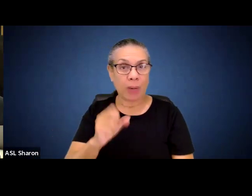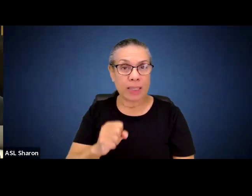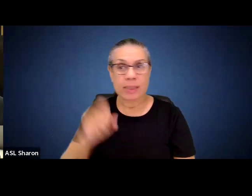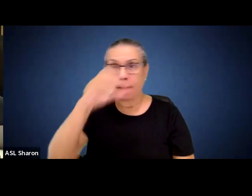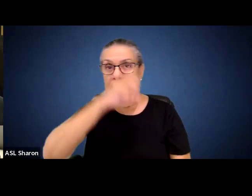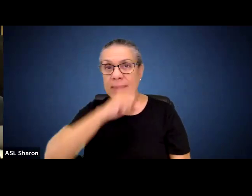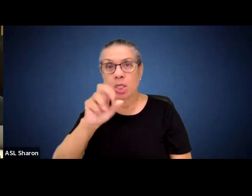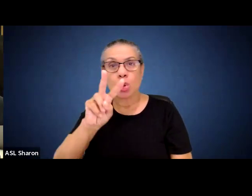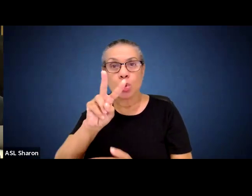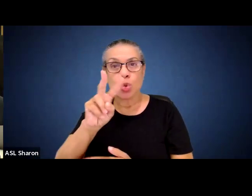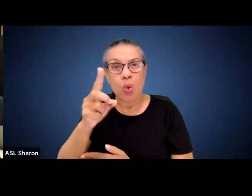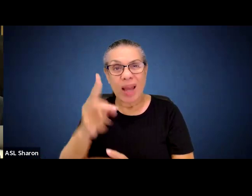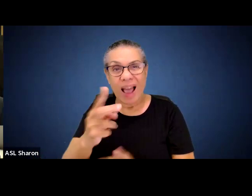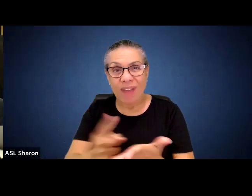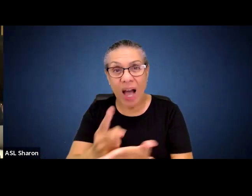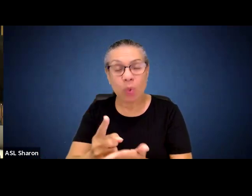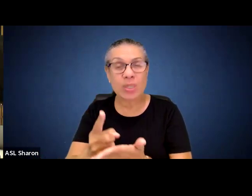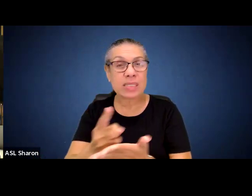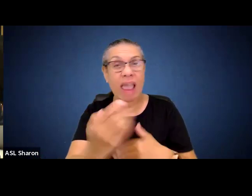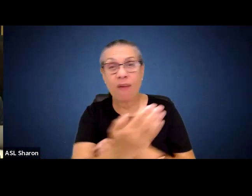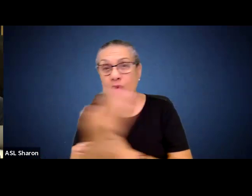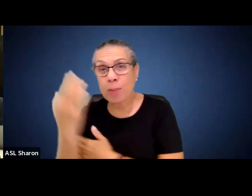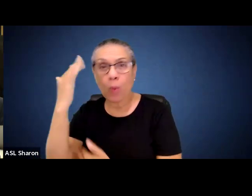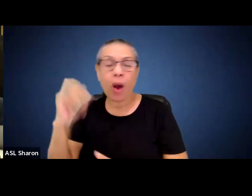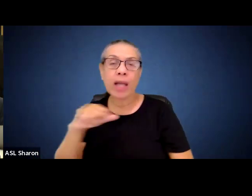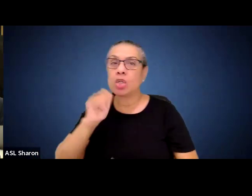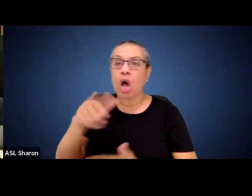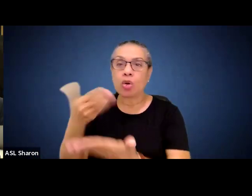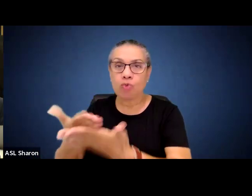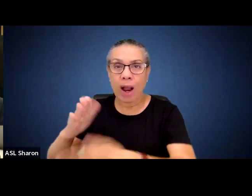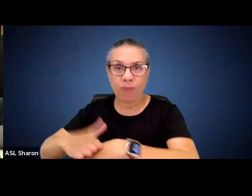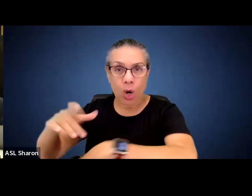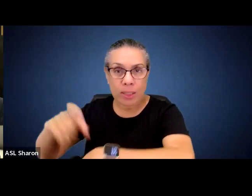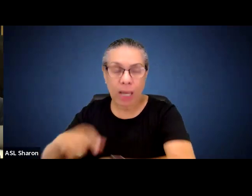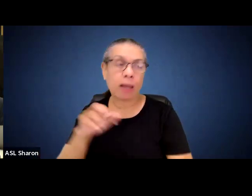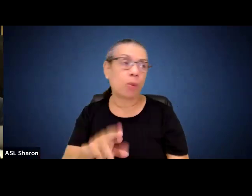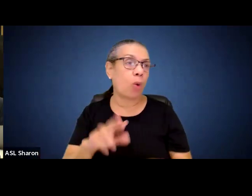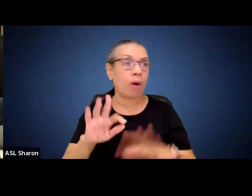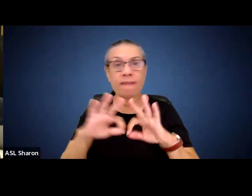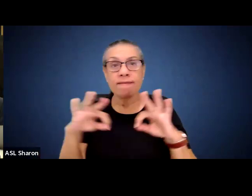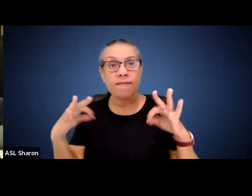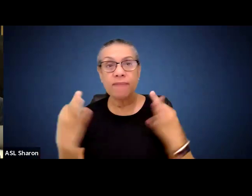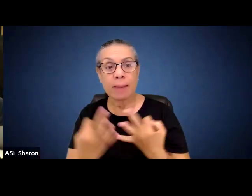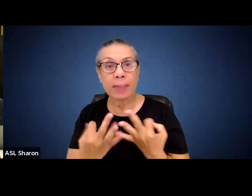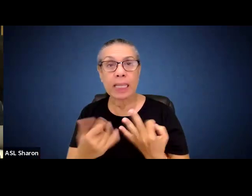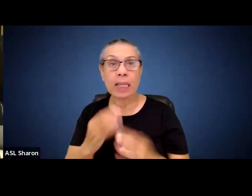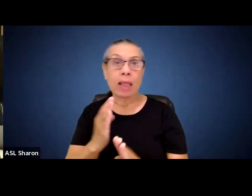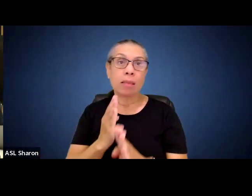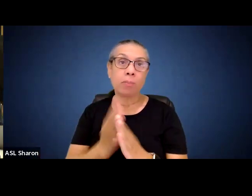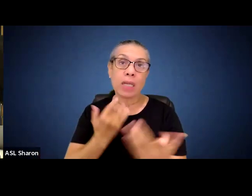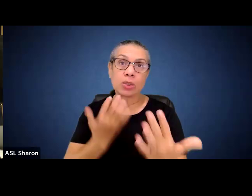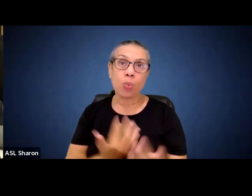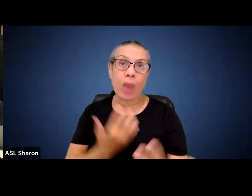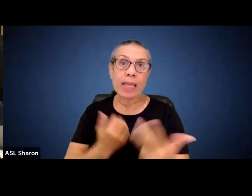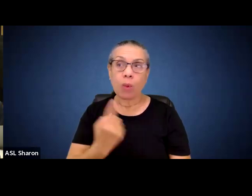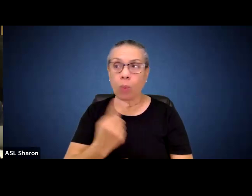of instruction every morning because they are not on time to school, or families who their bus hasn't come a couple days in a